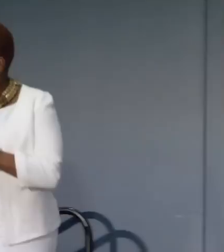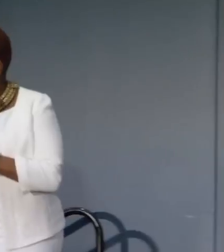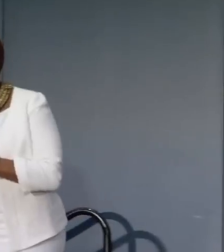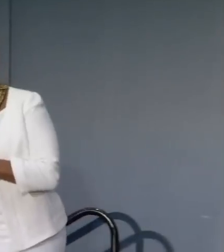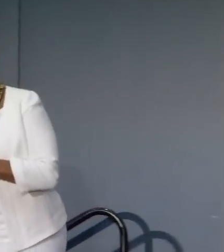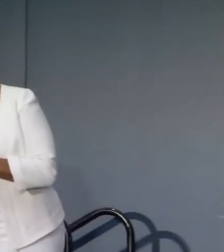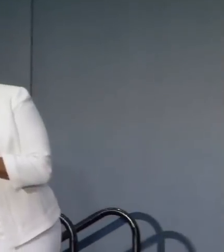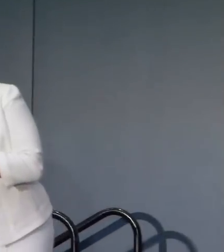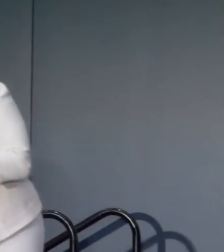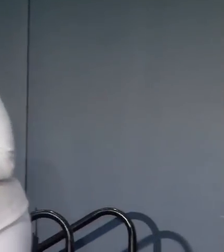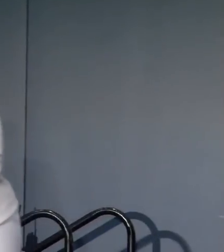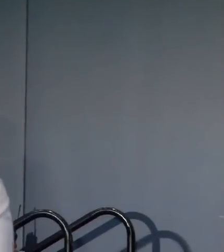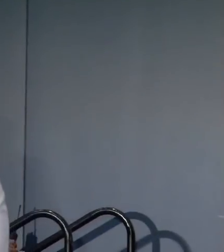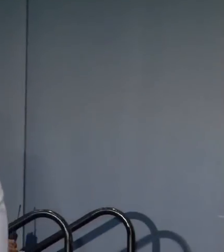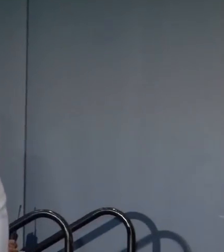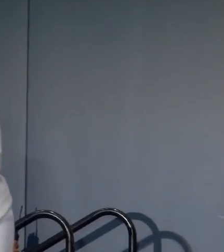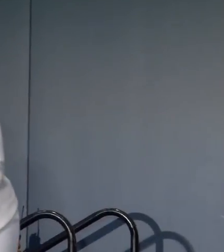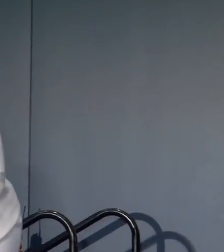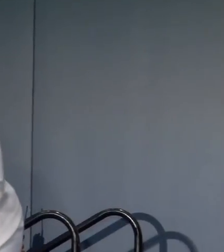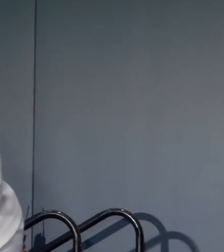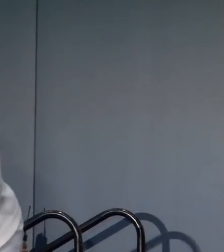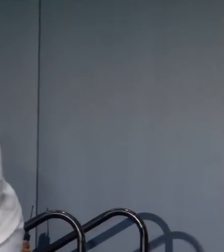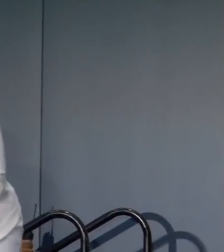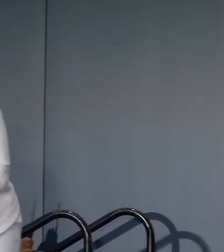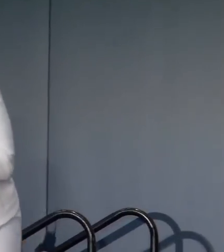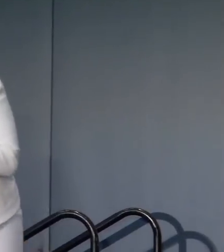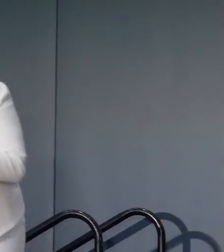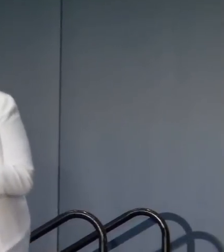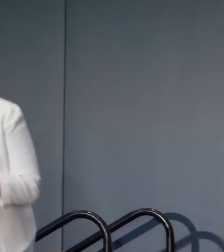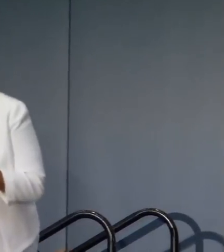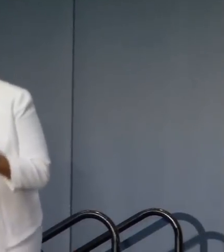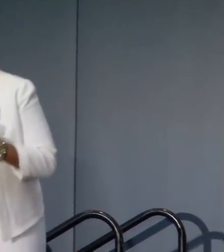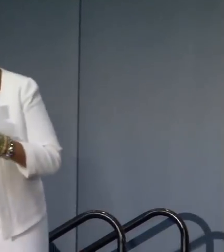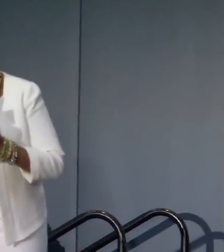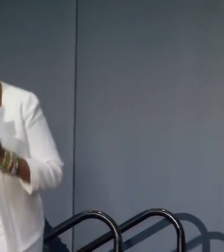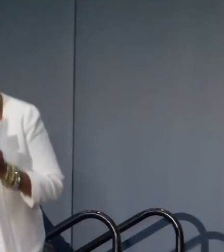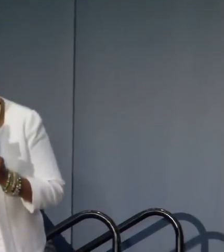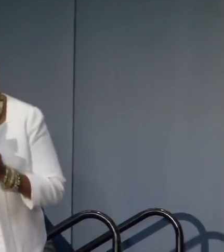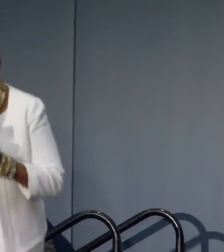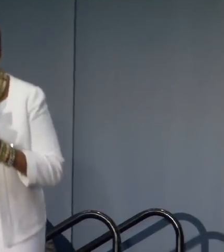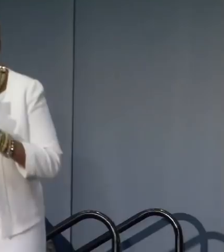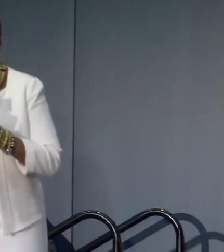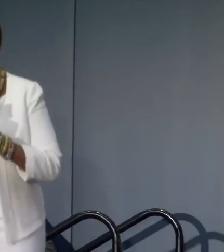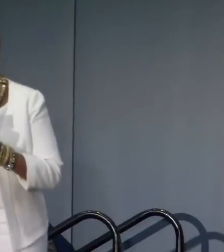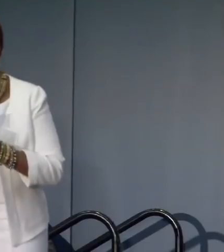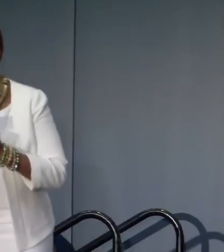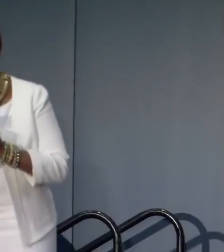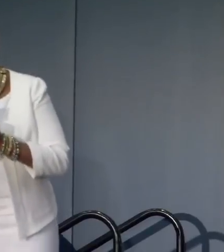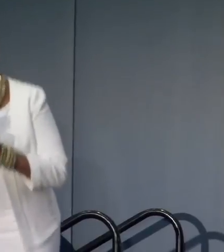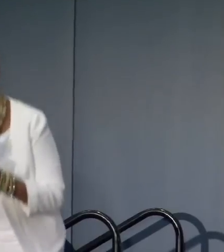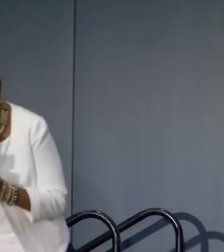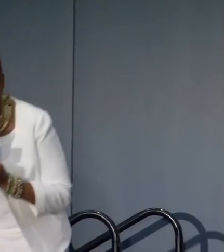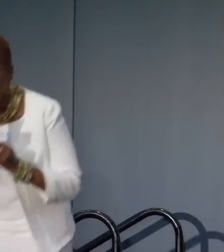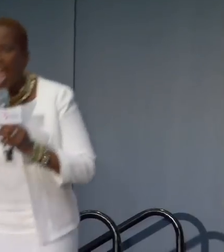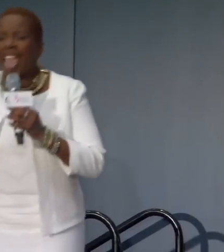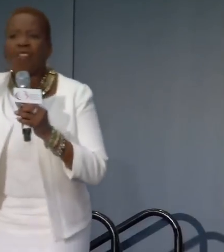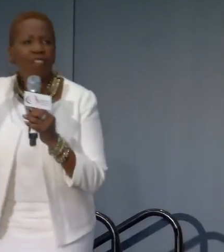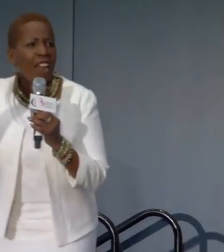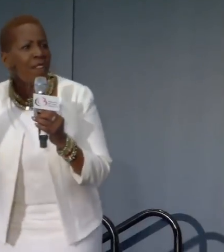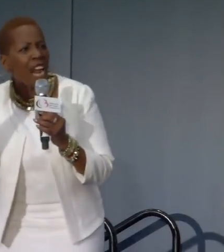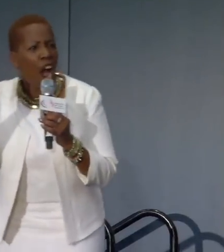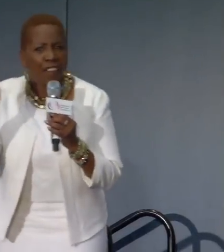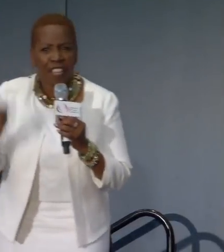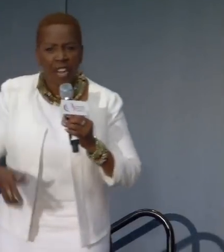Your eyes will adjust to the level of deficiency that is present,